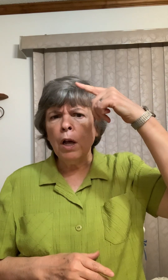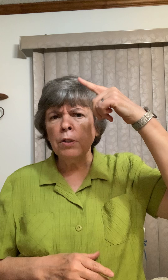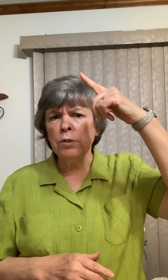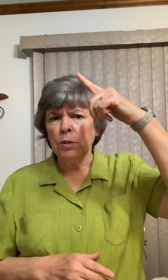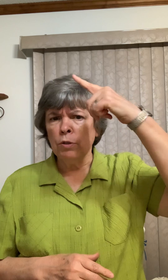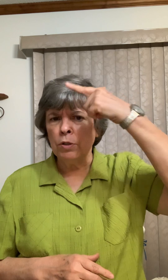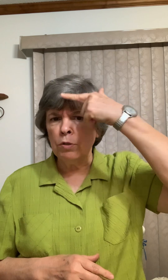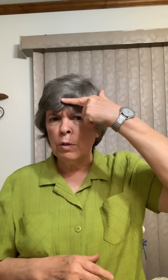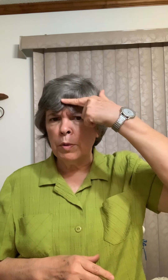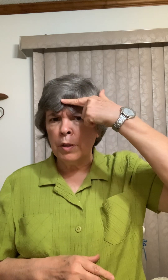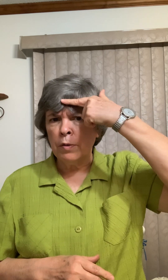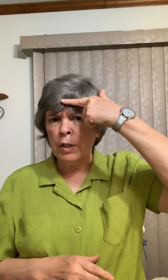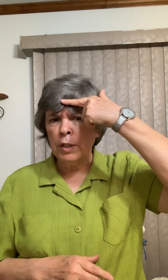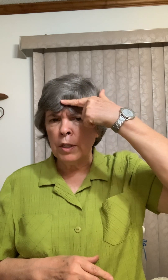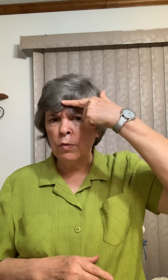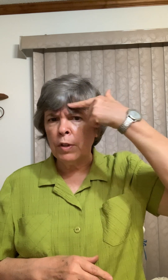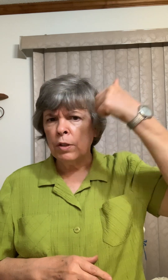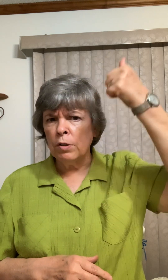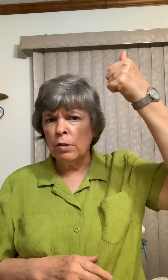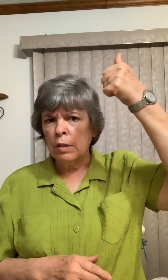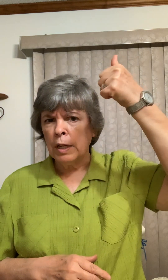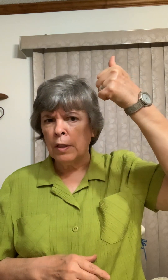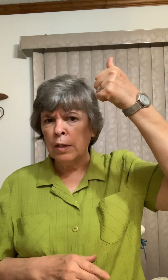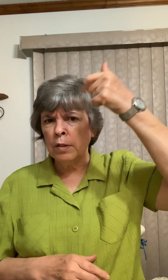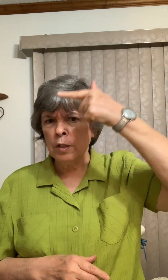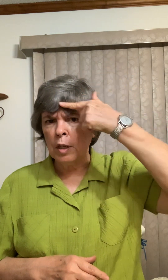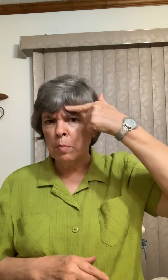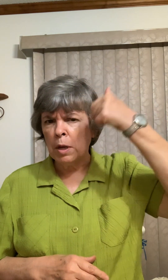because you can do it with an index finger like this and come up,